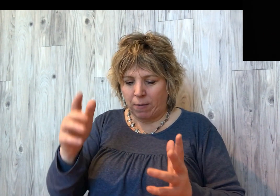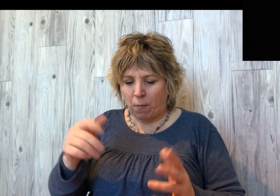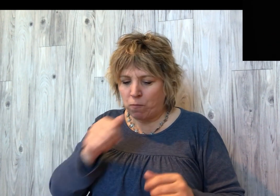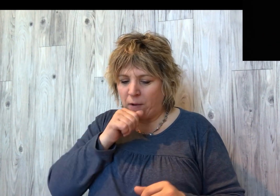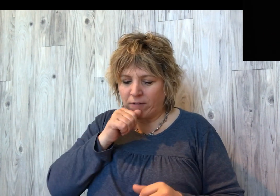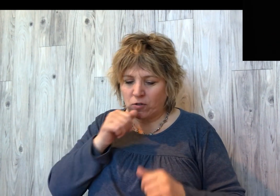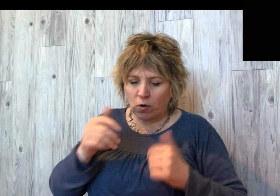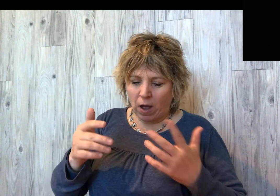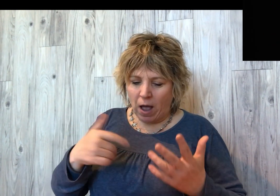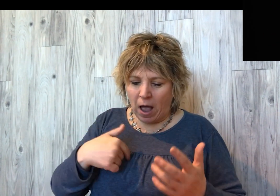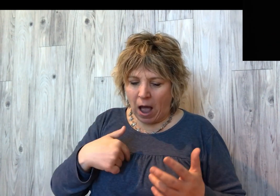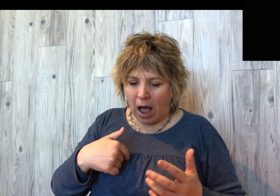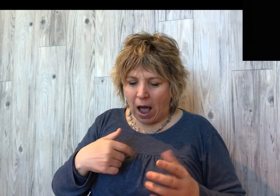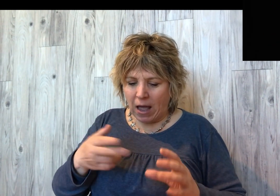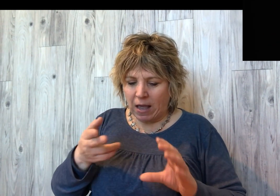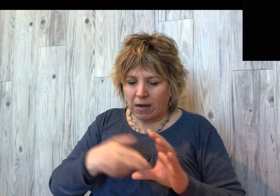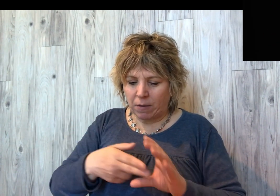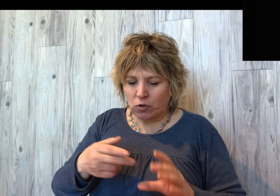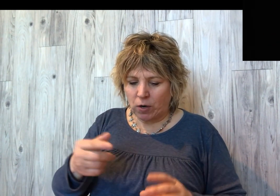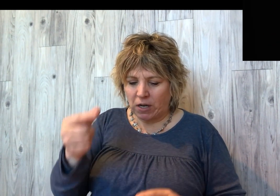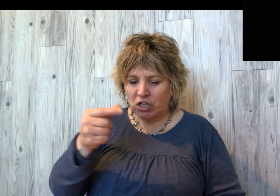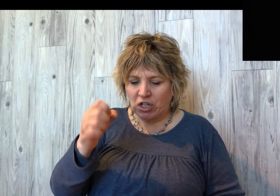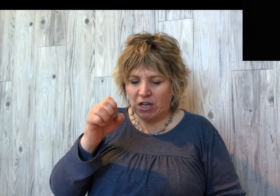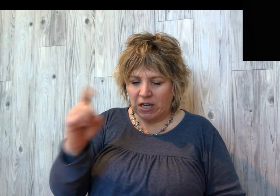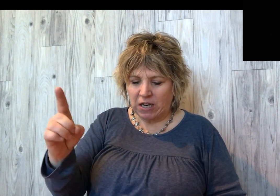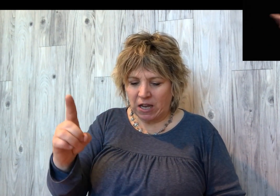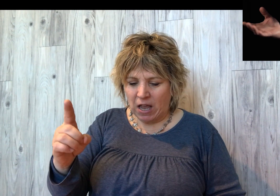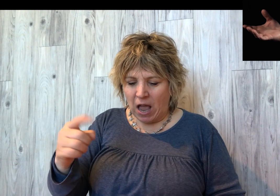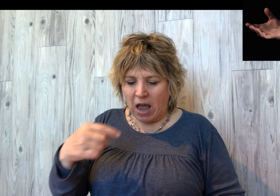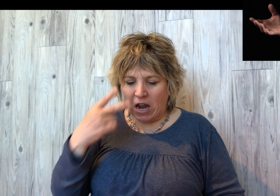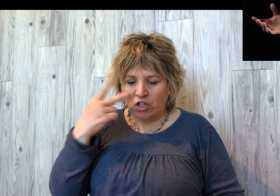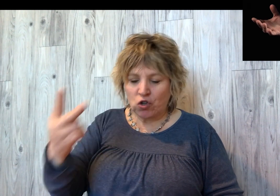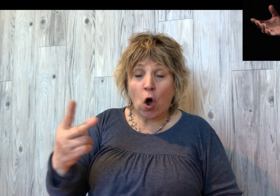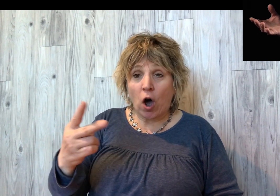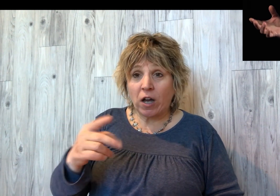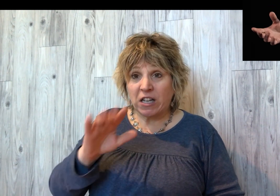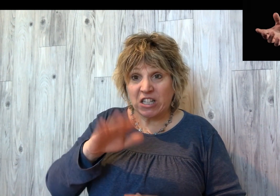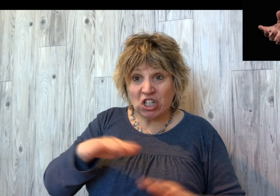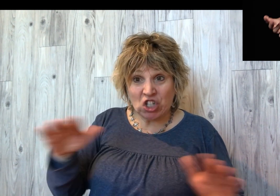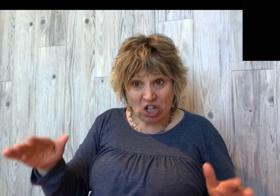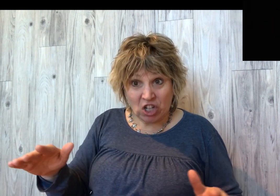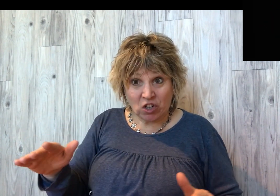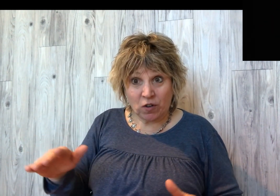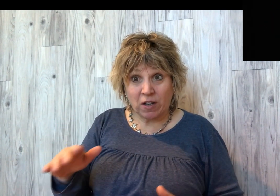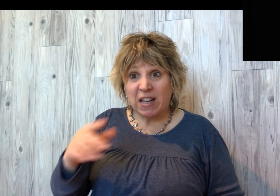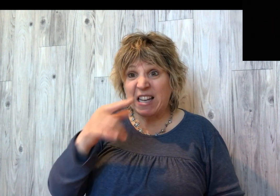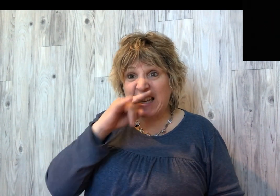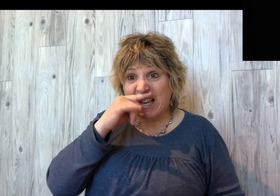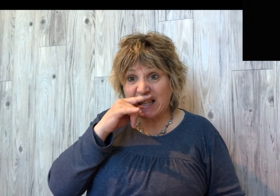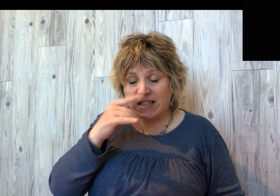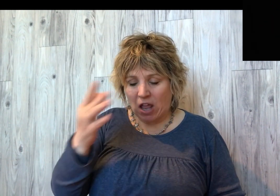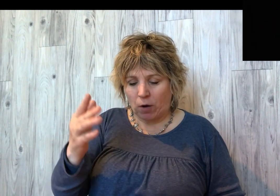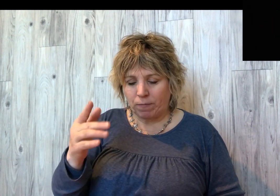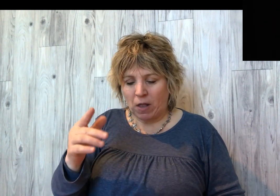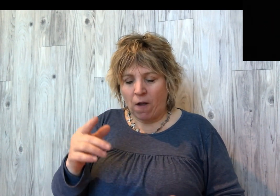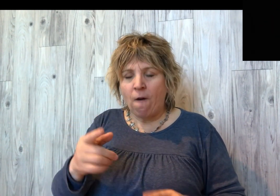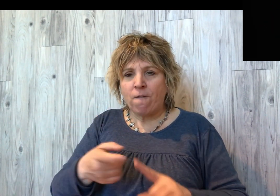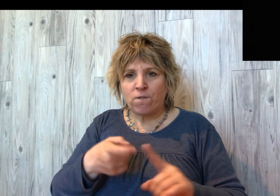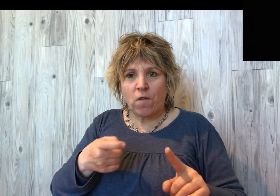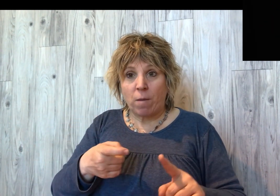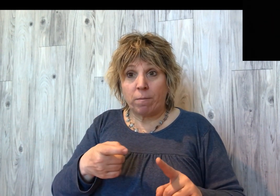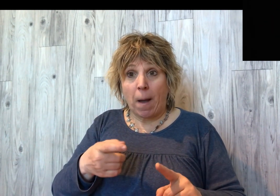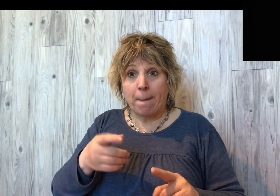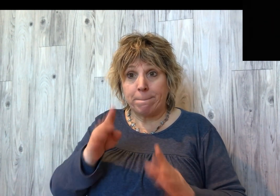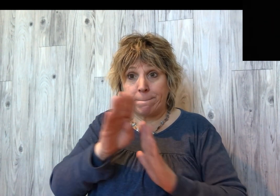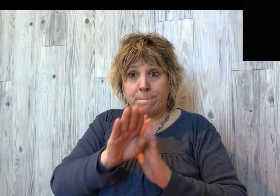schools, and I ended up doing a GED program. And what I saw is that a lot of the kids in there, they came from very